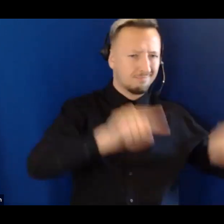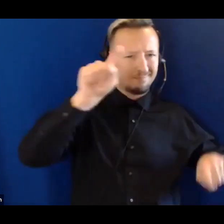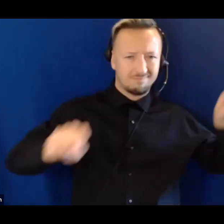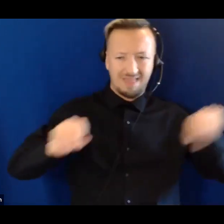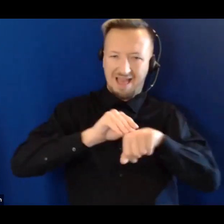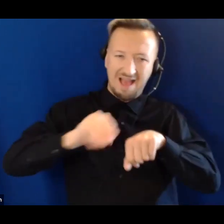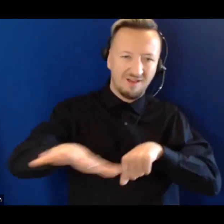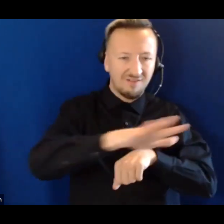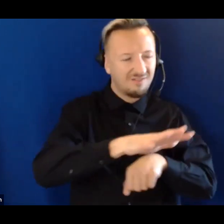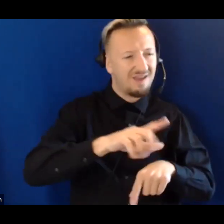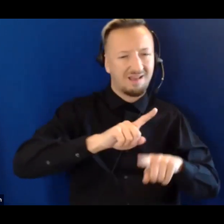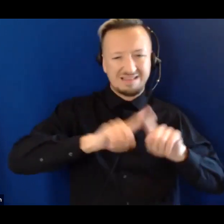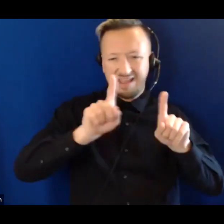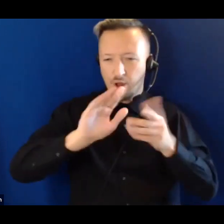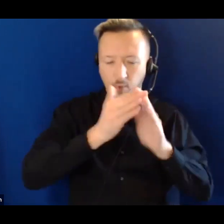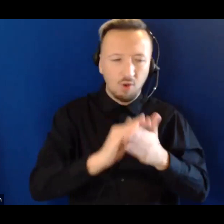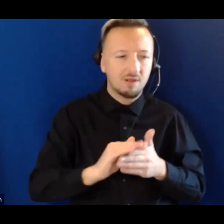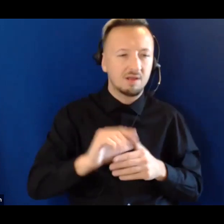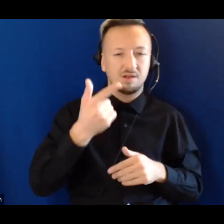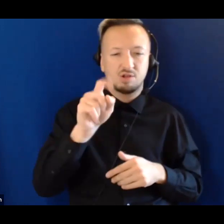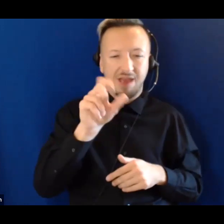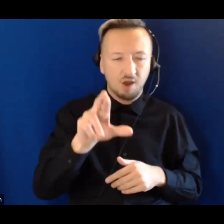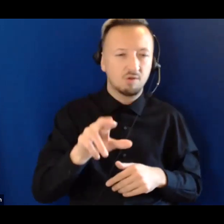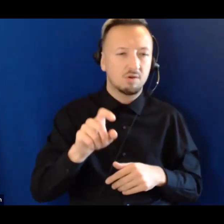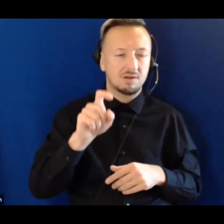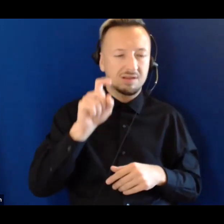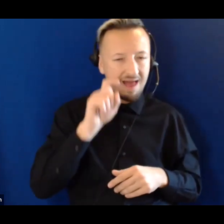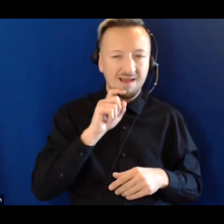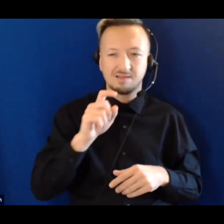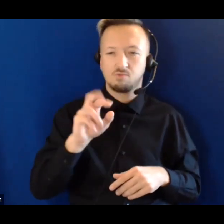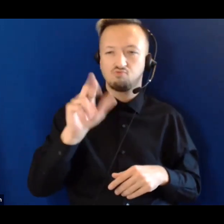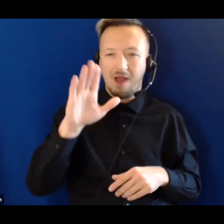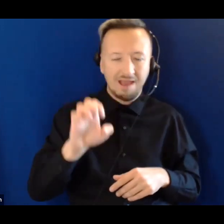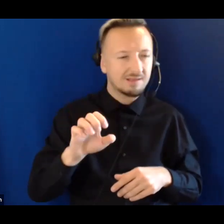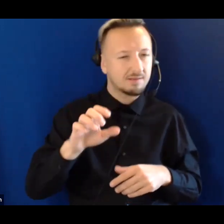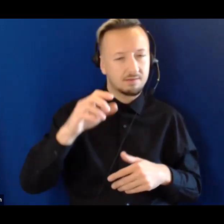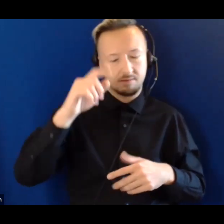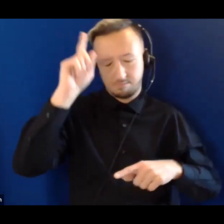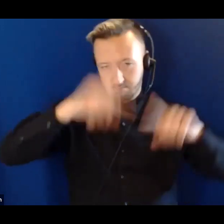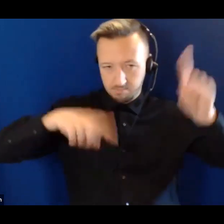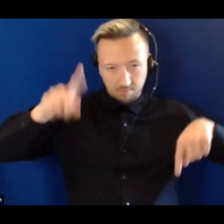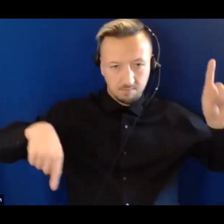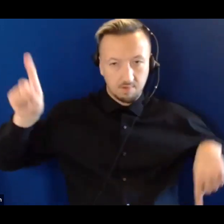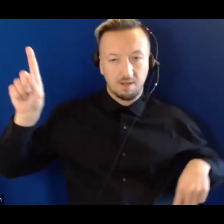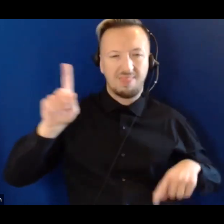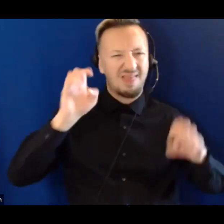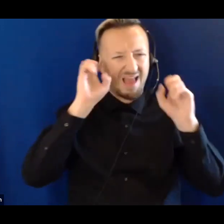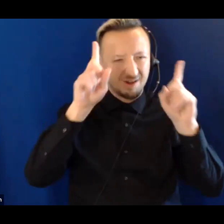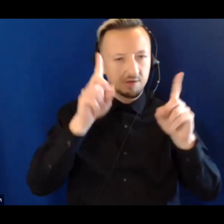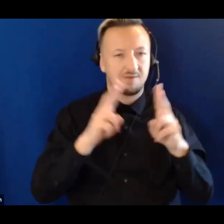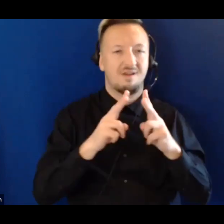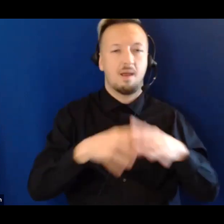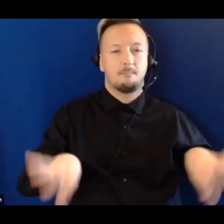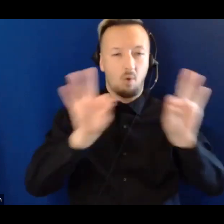communities, gender, sex, sexual orientation, race, whatever it is. So I think just like the education is really